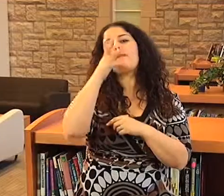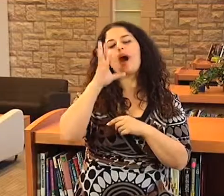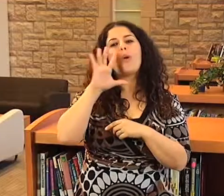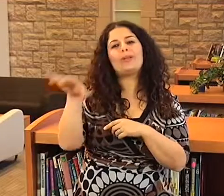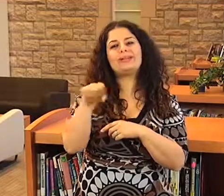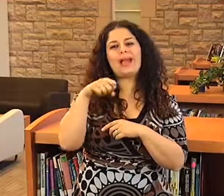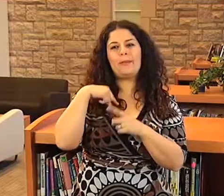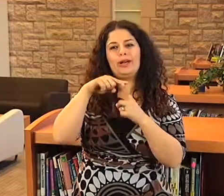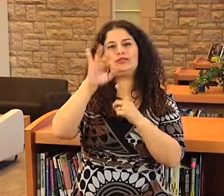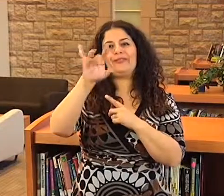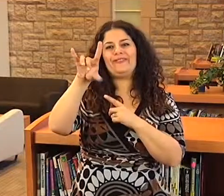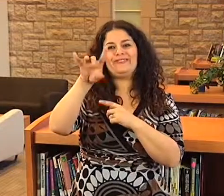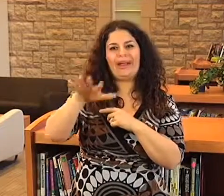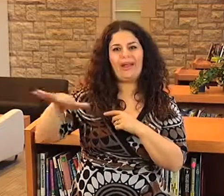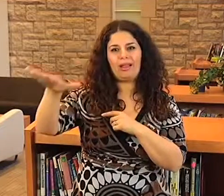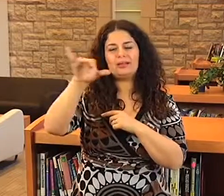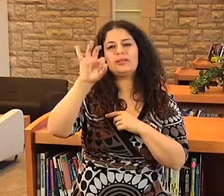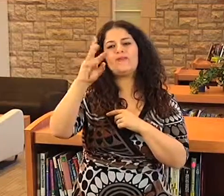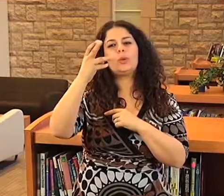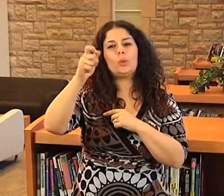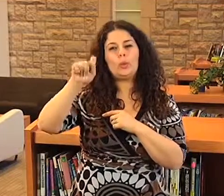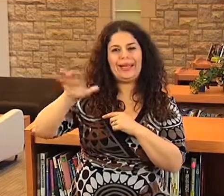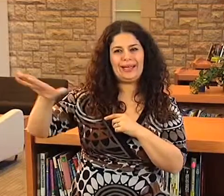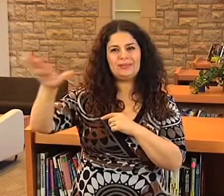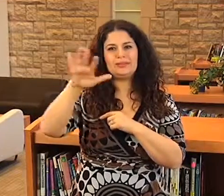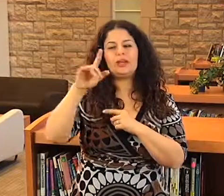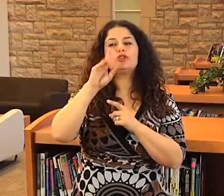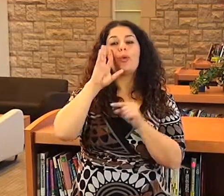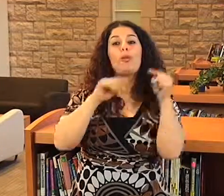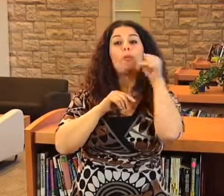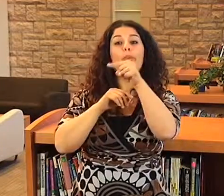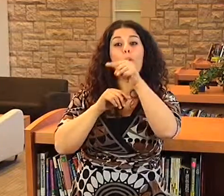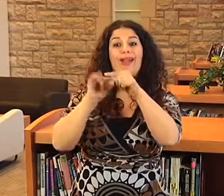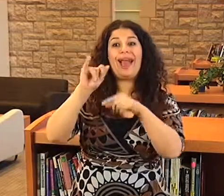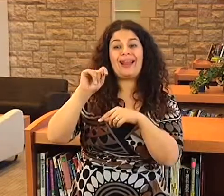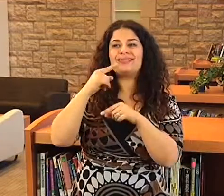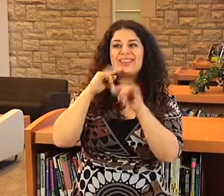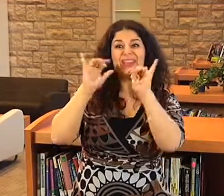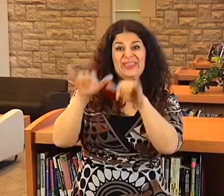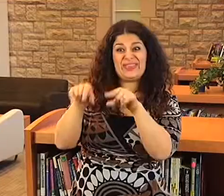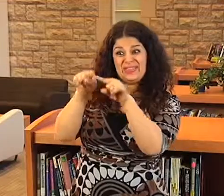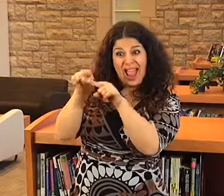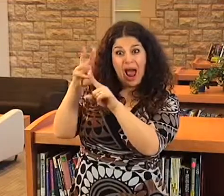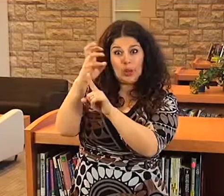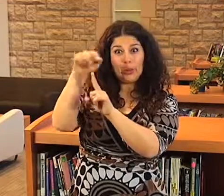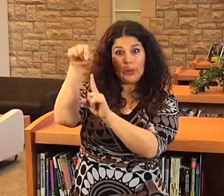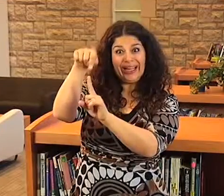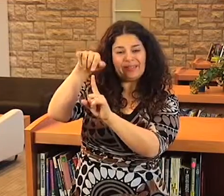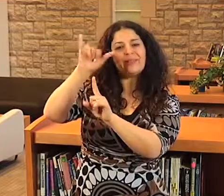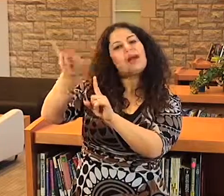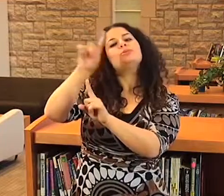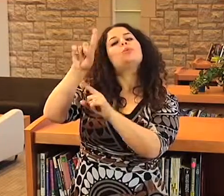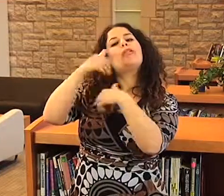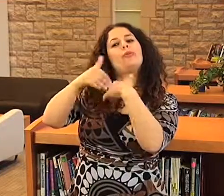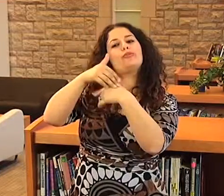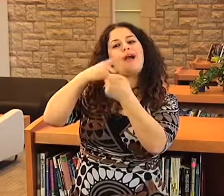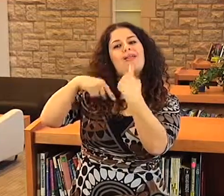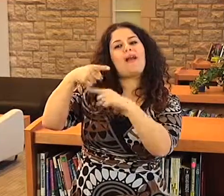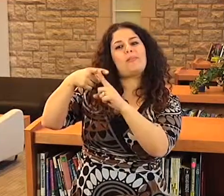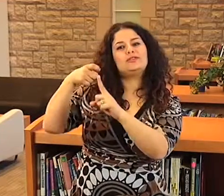in Israel. My parents would take me out to a wheat field, and they would point out where the wheat was.